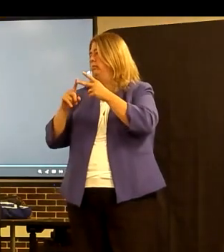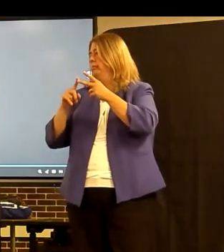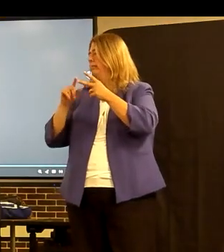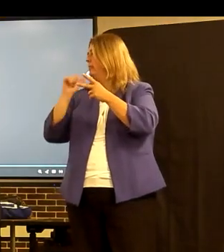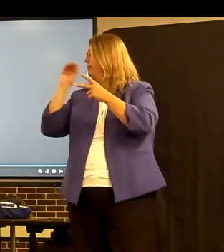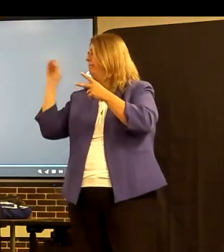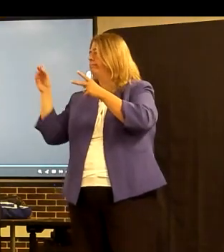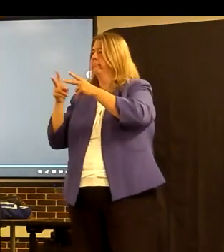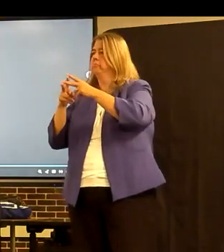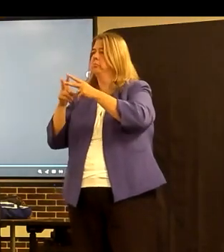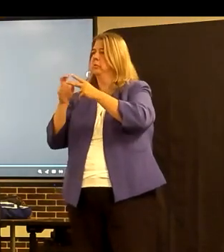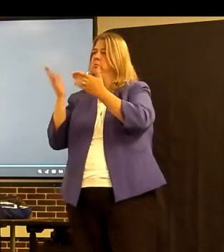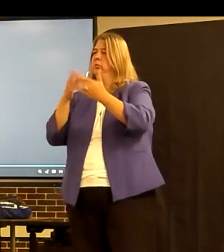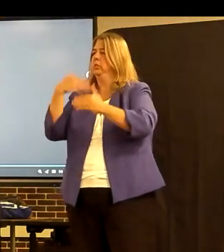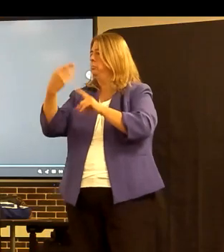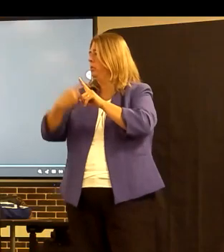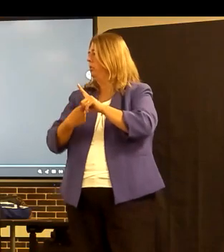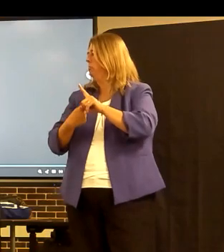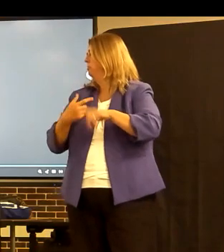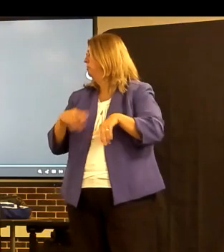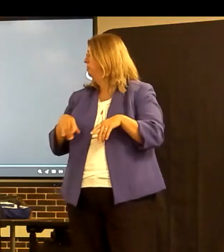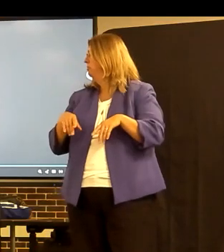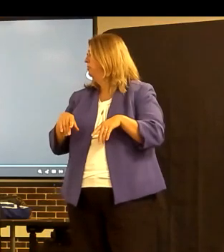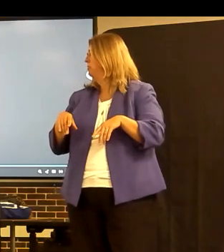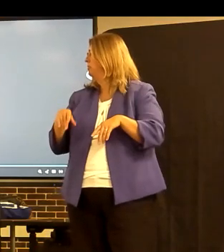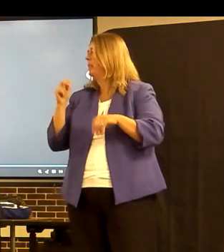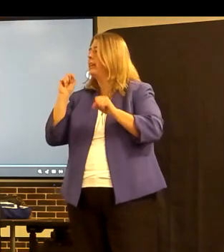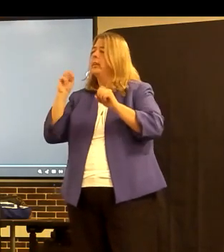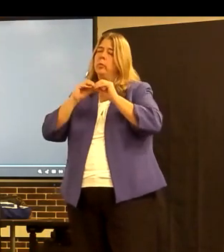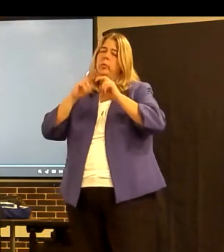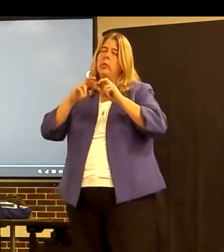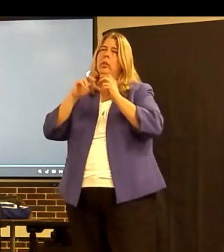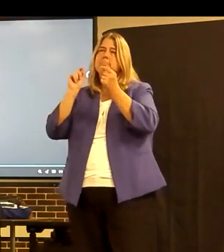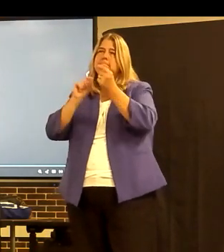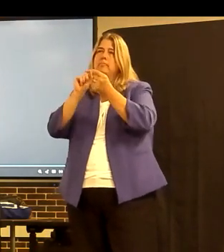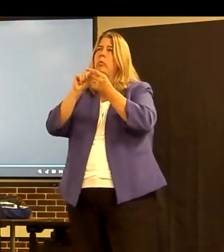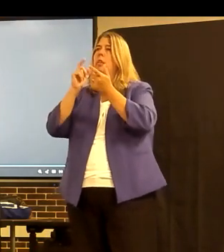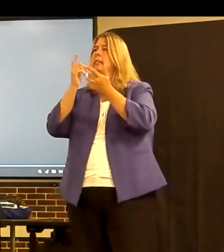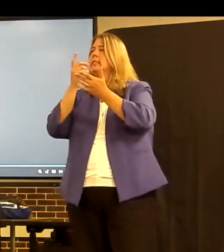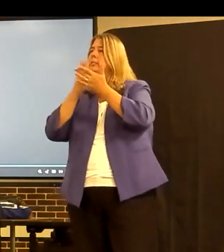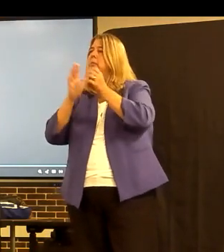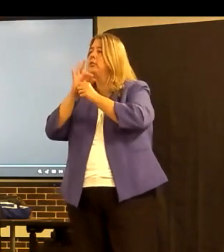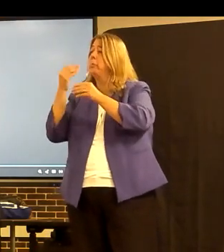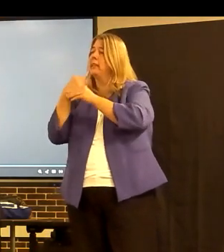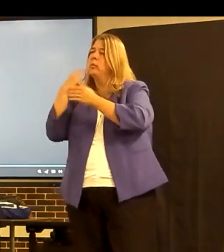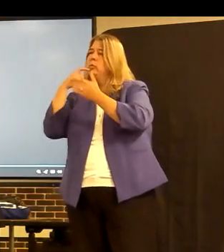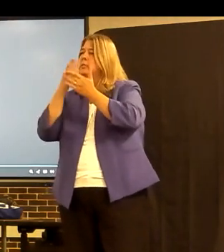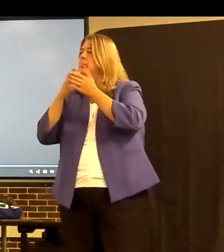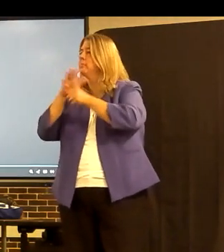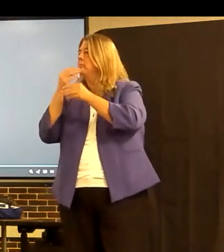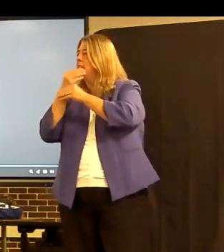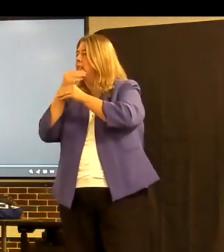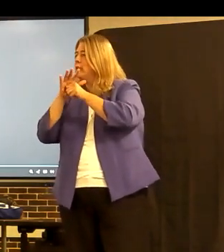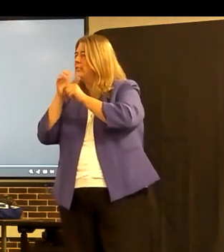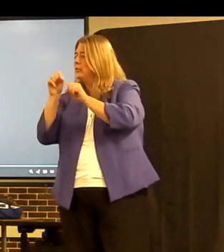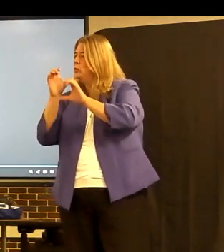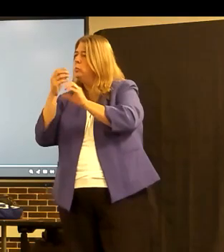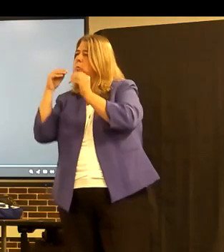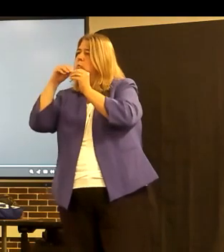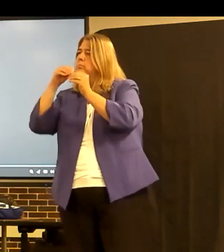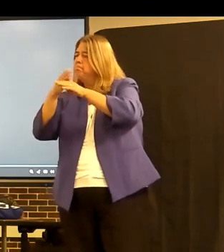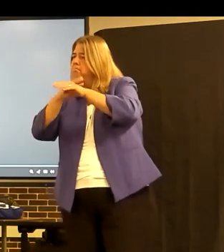but then the whole group as well. And then those additional results. We'll make sure that I get that next month. Looking at assessments in